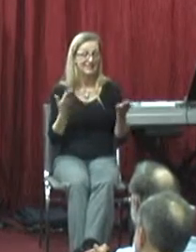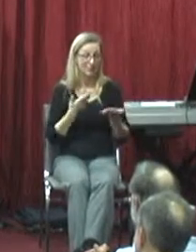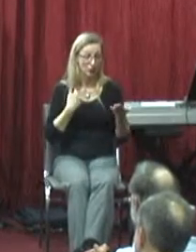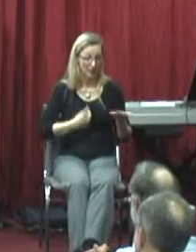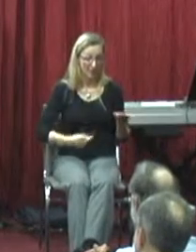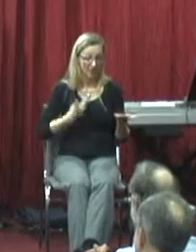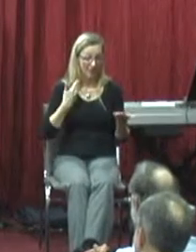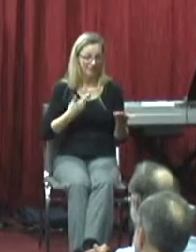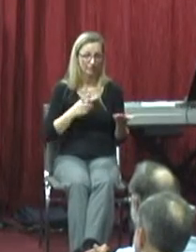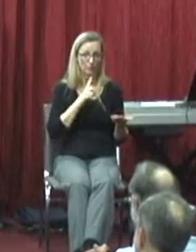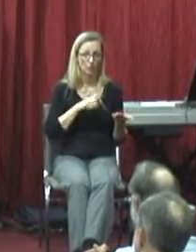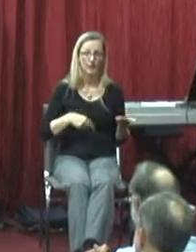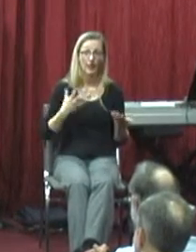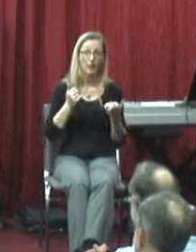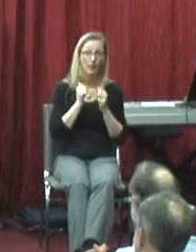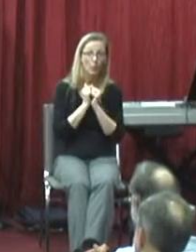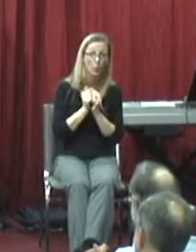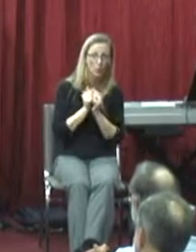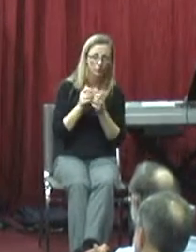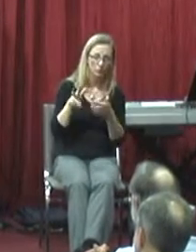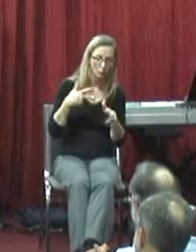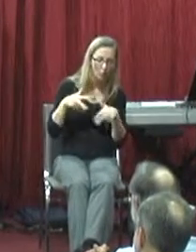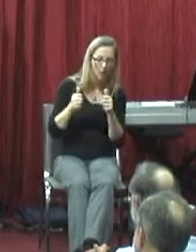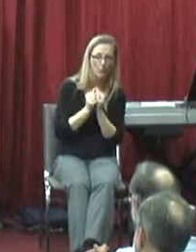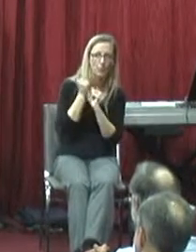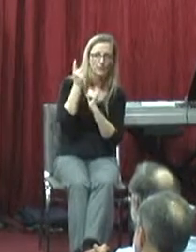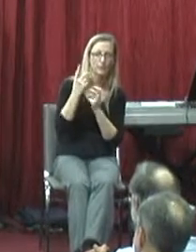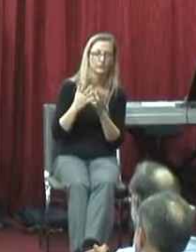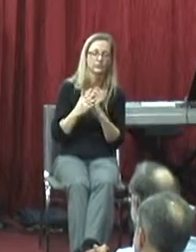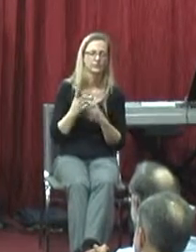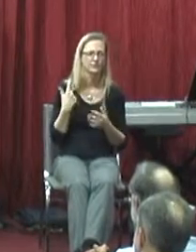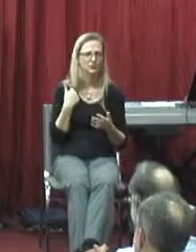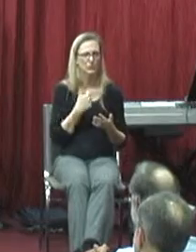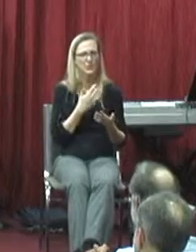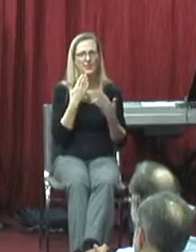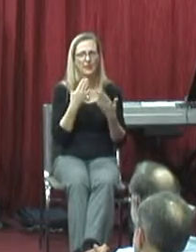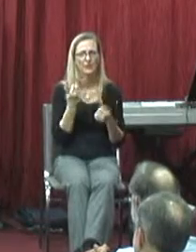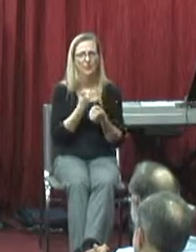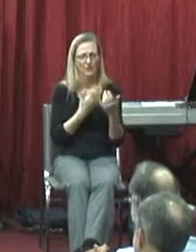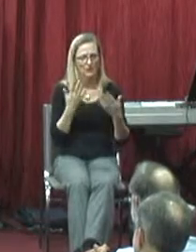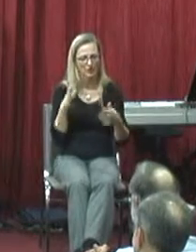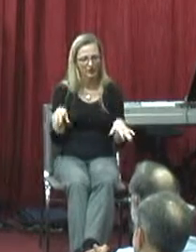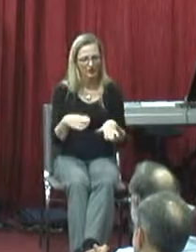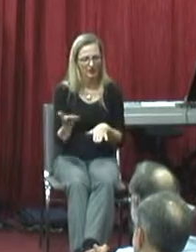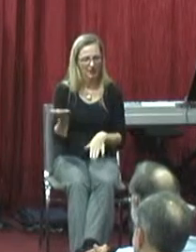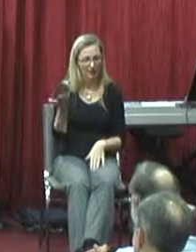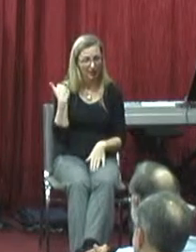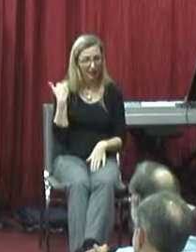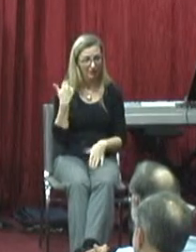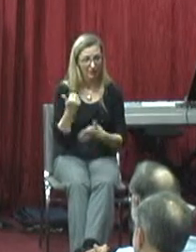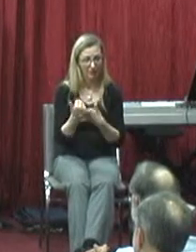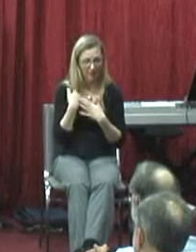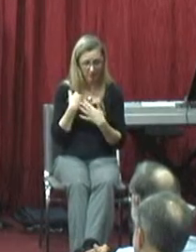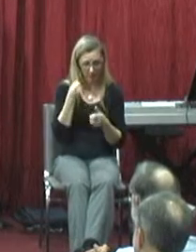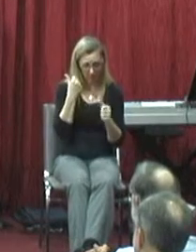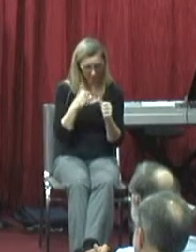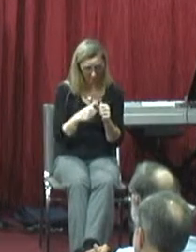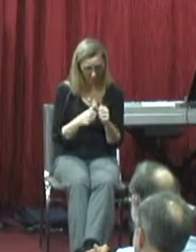you. And Father, we thank you for all you've done in the past. Help me to remember it, Lord